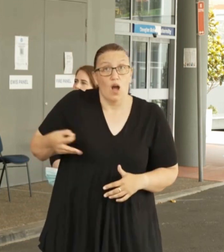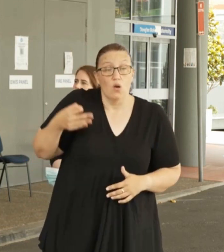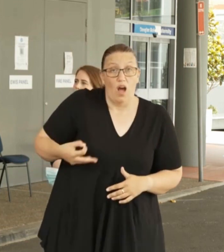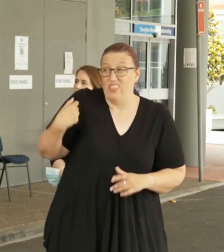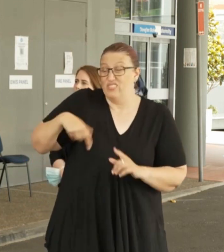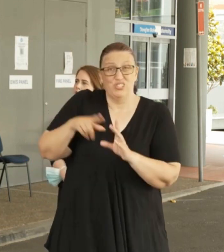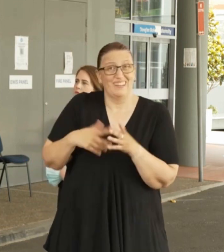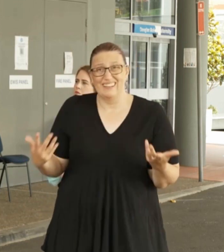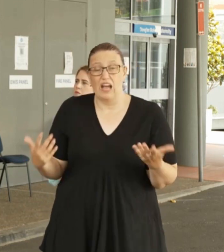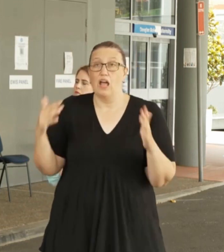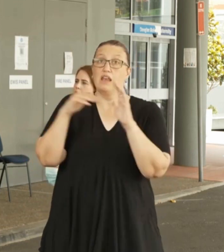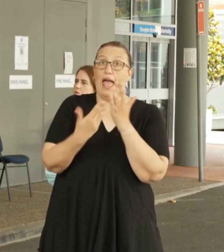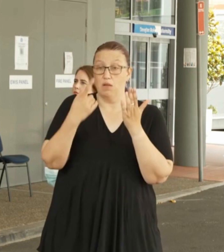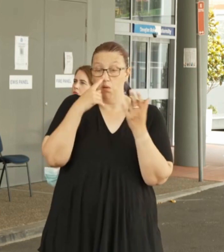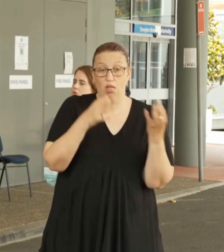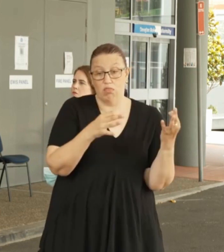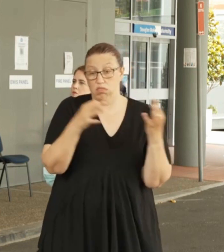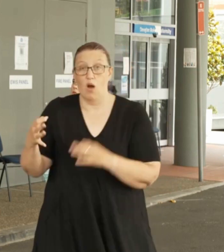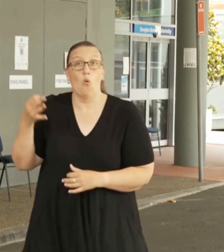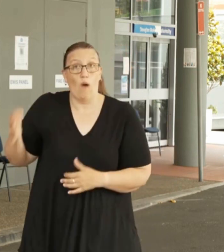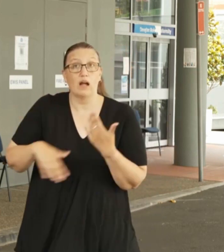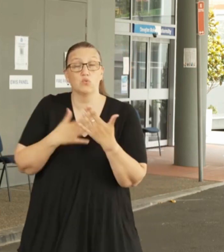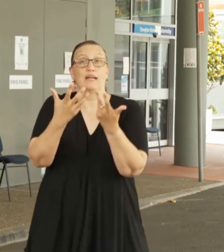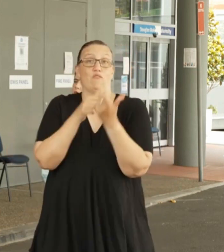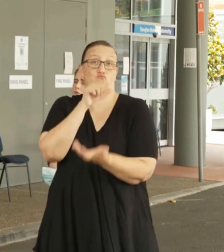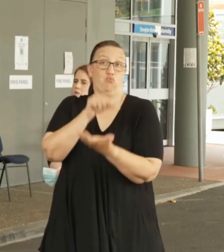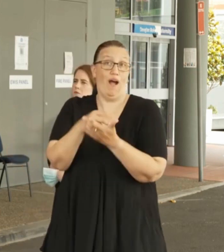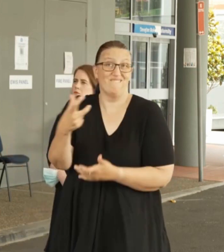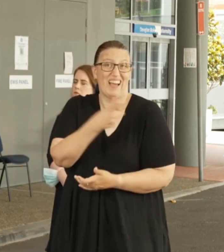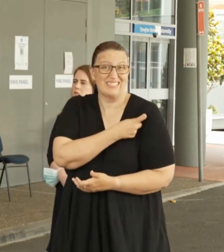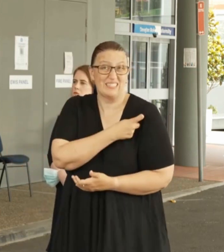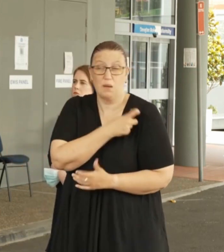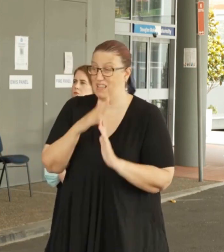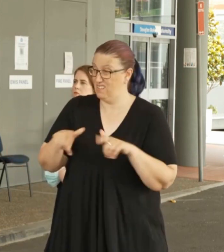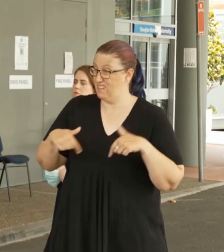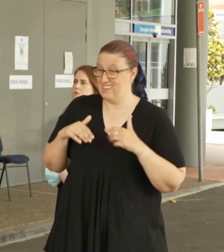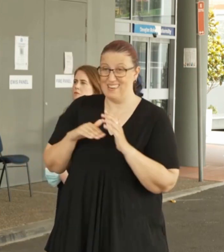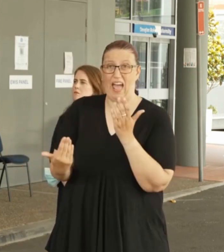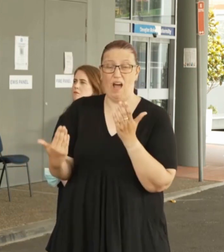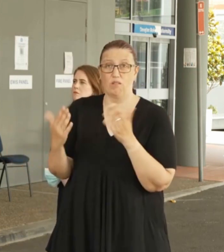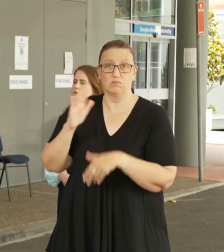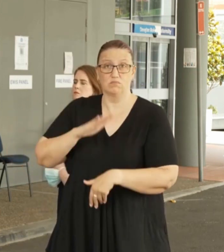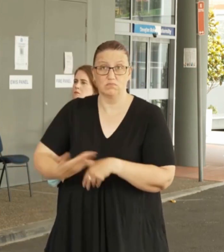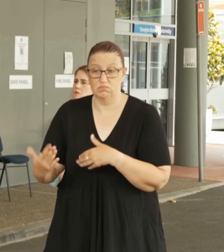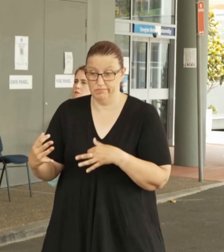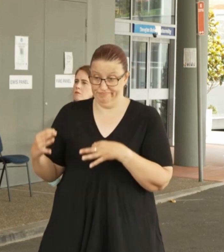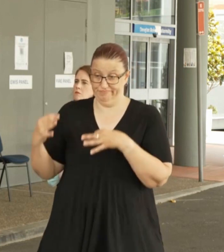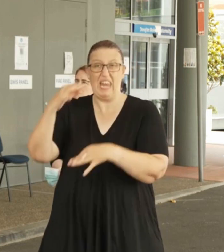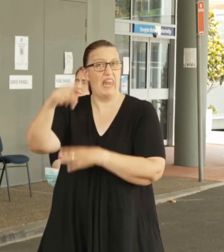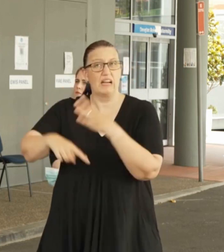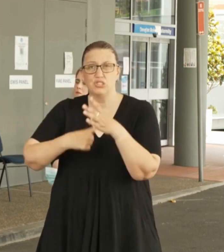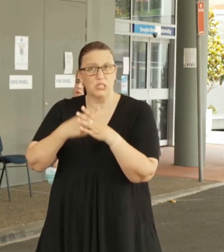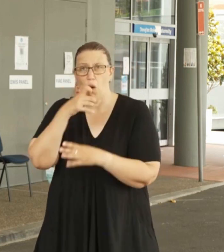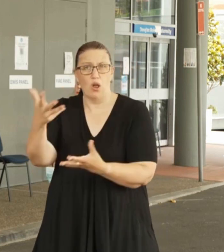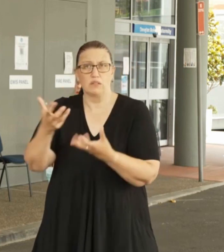wait longer, and that's going to be problematic? I think I've made it very clear that my view, based